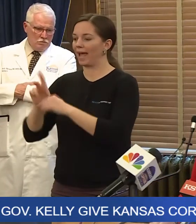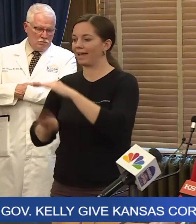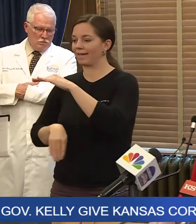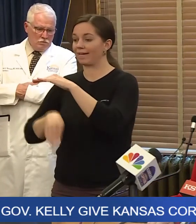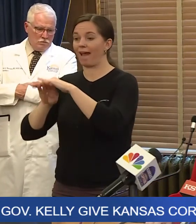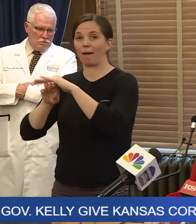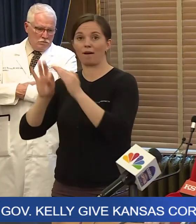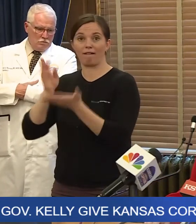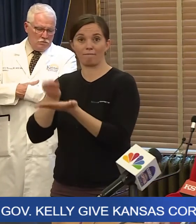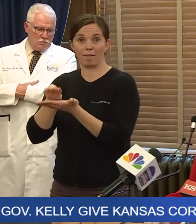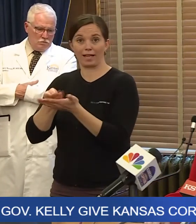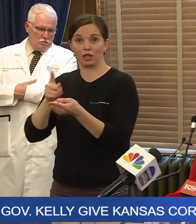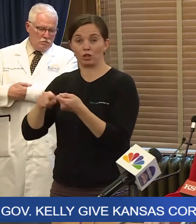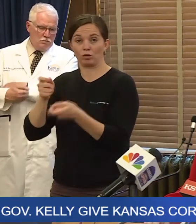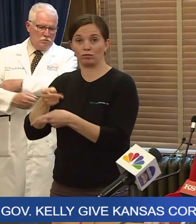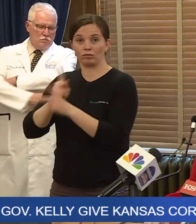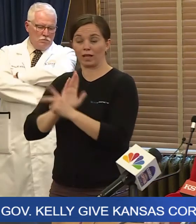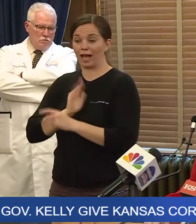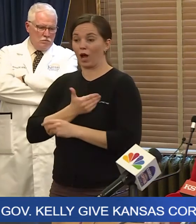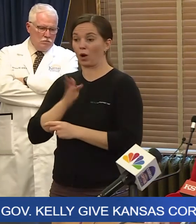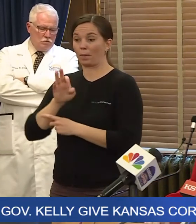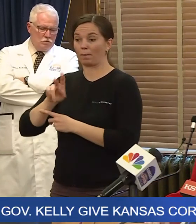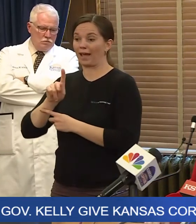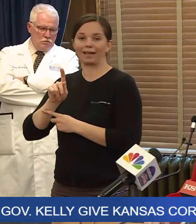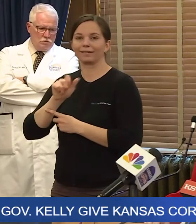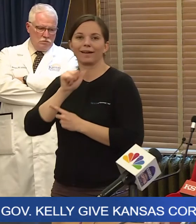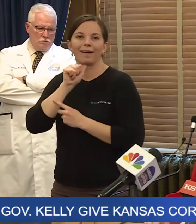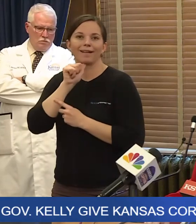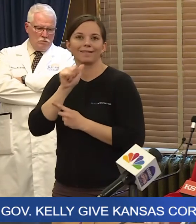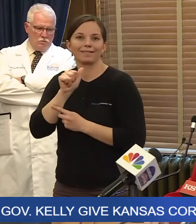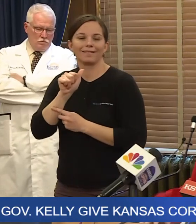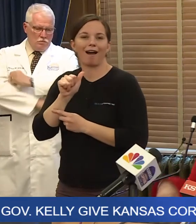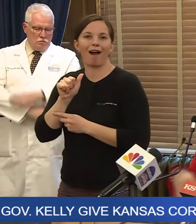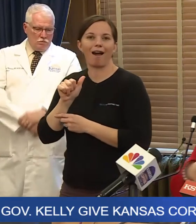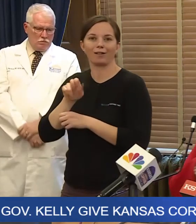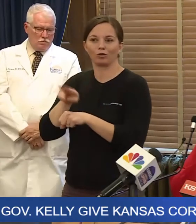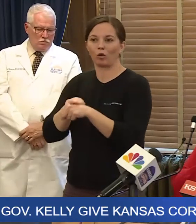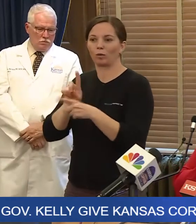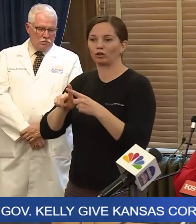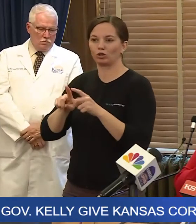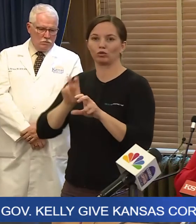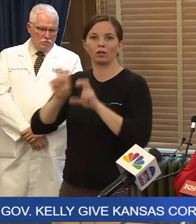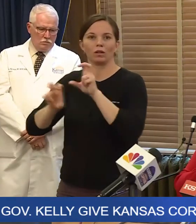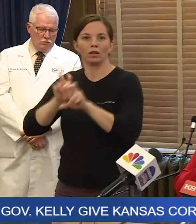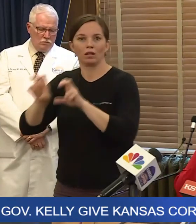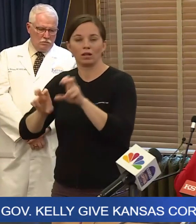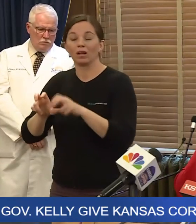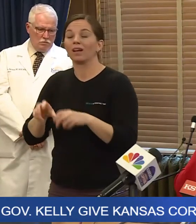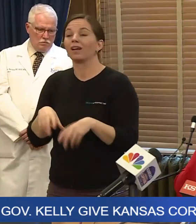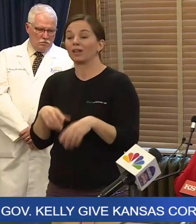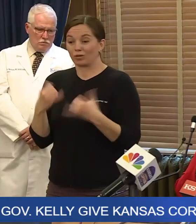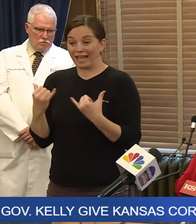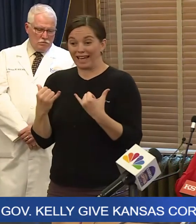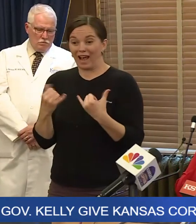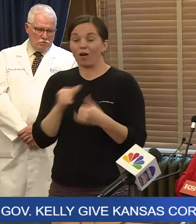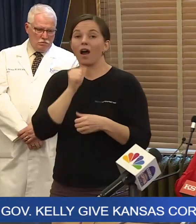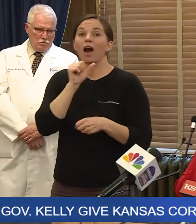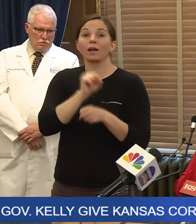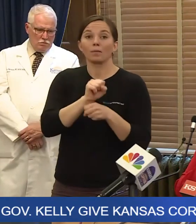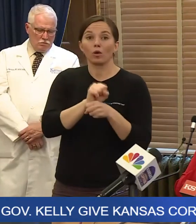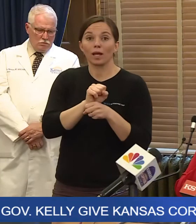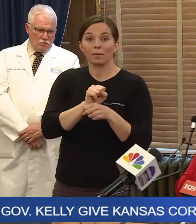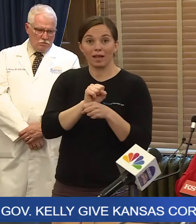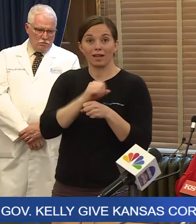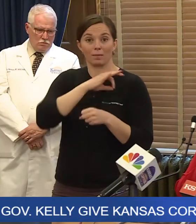you. Our bank was not used to paying this much money out in one day, so we're doing unemployment benefits, then we're doing the FPUP, which